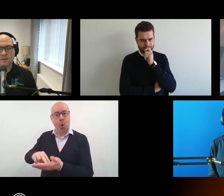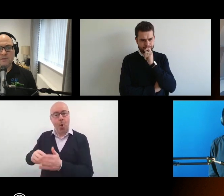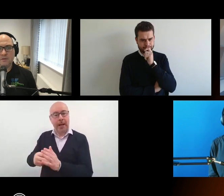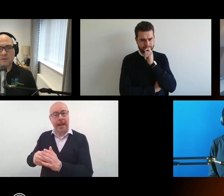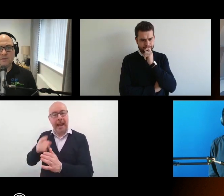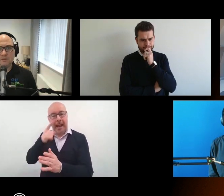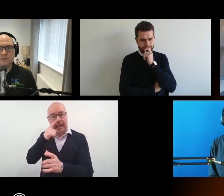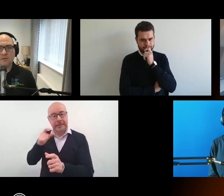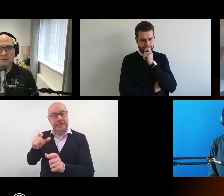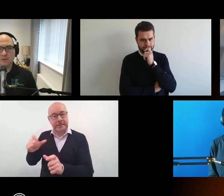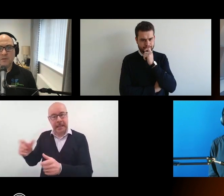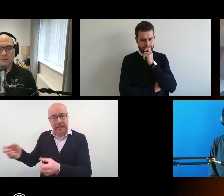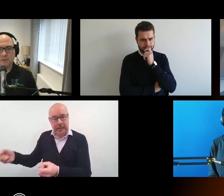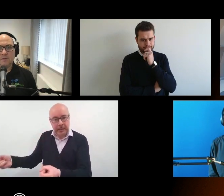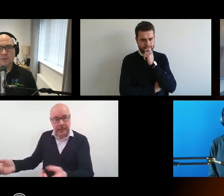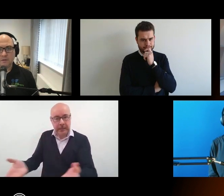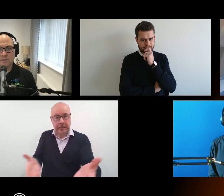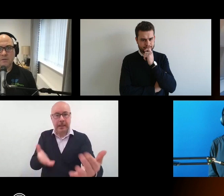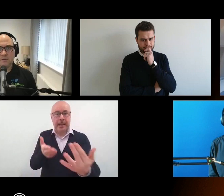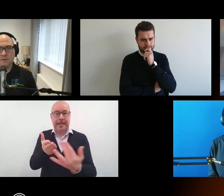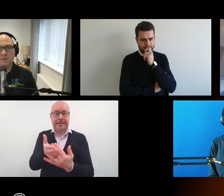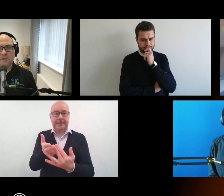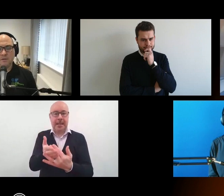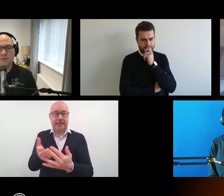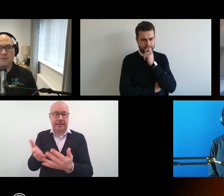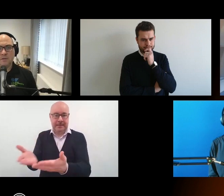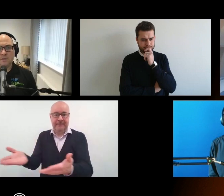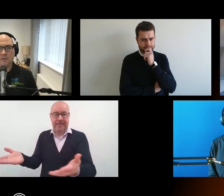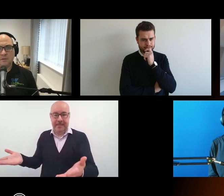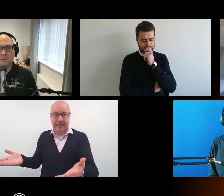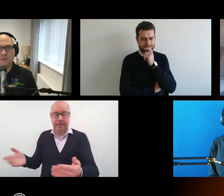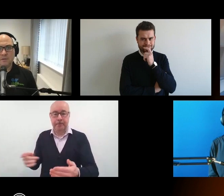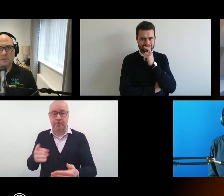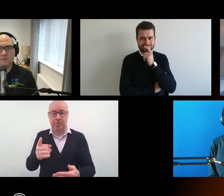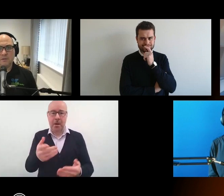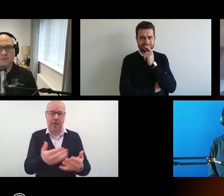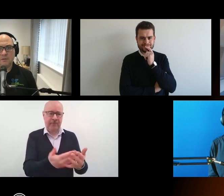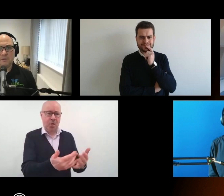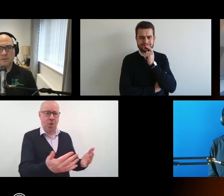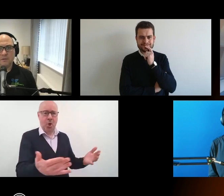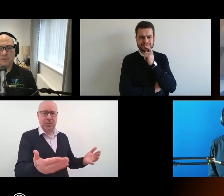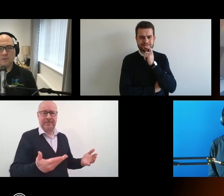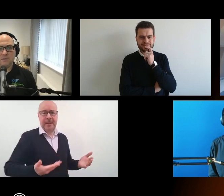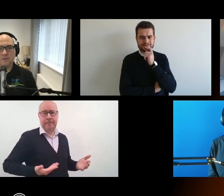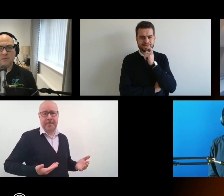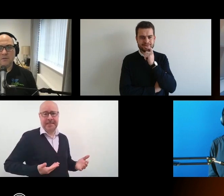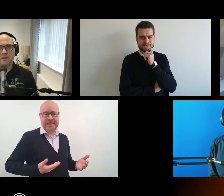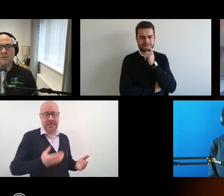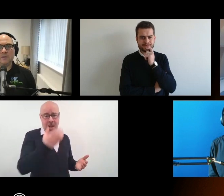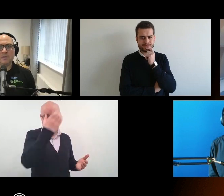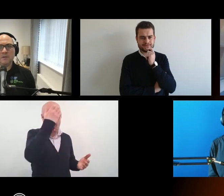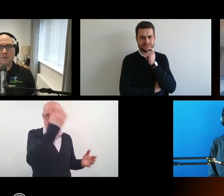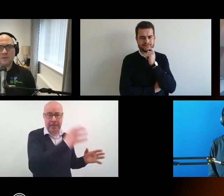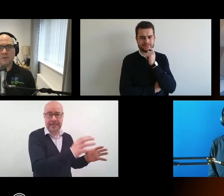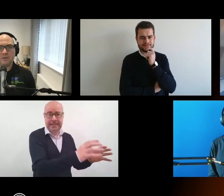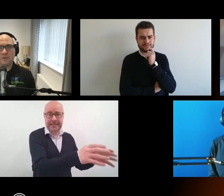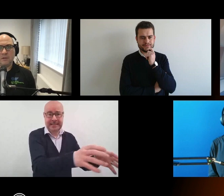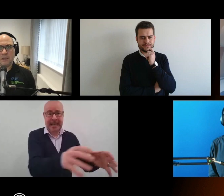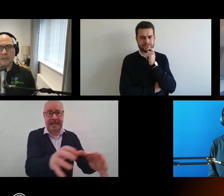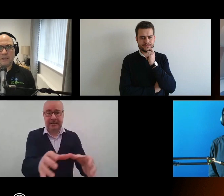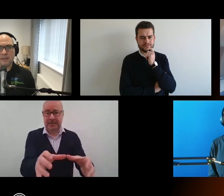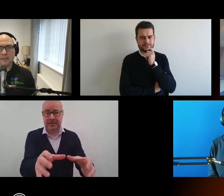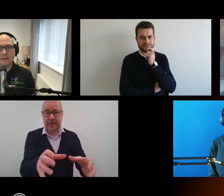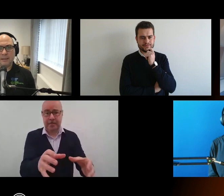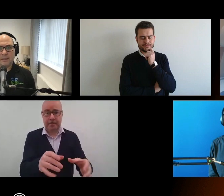have accessibility. But there are many other businesses, government sectors, and so on that